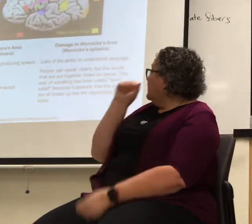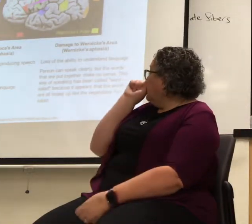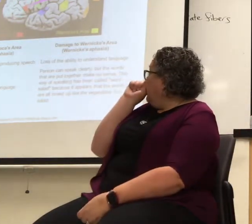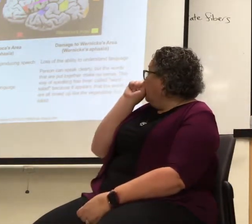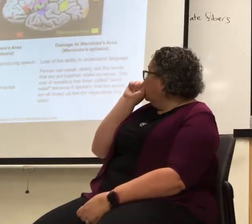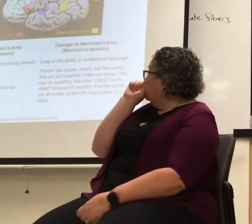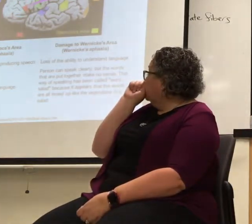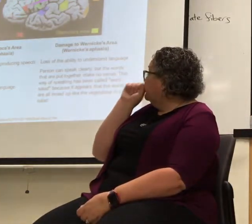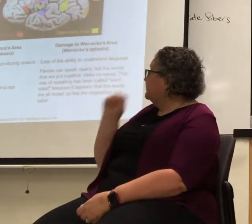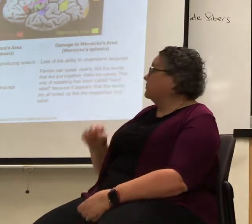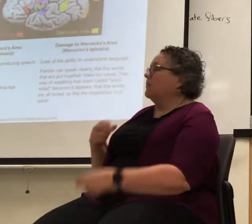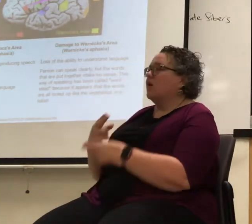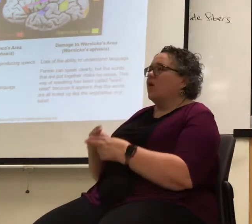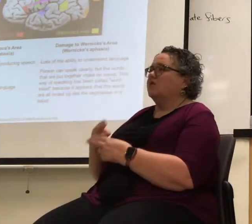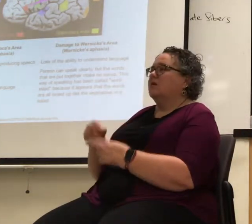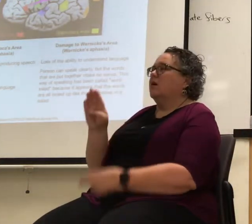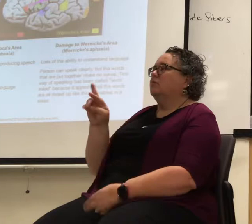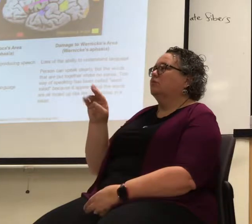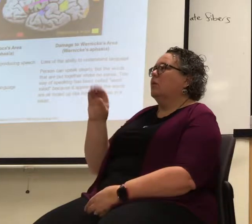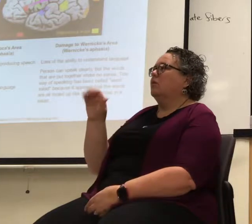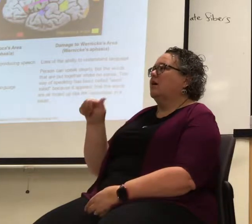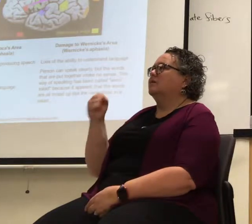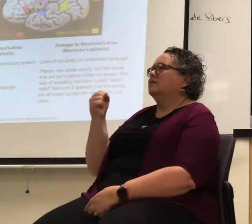Aphasia. Broca's aphasia.